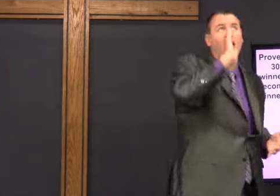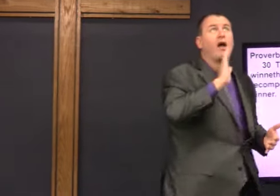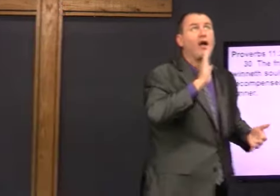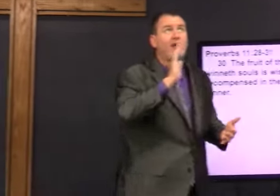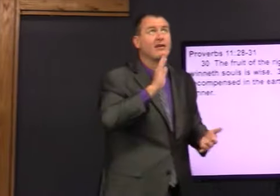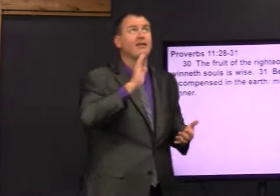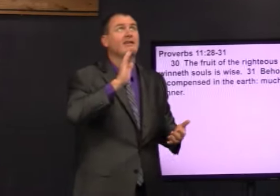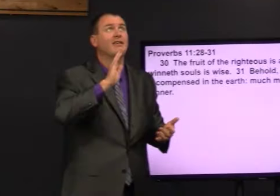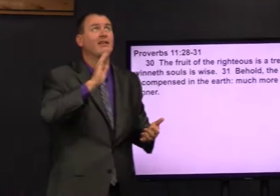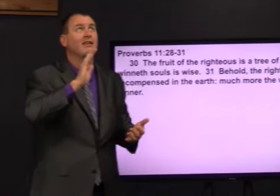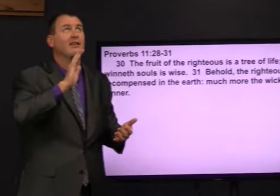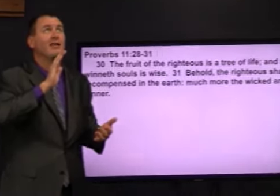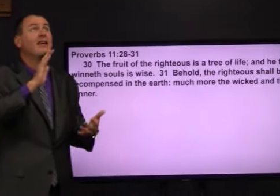God,